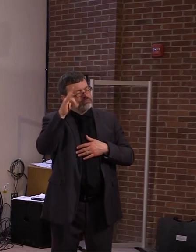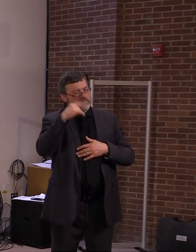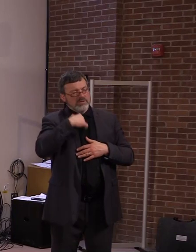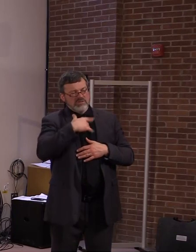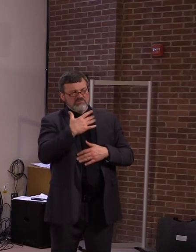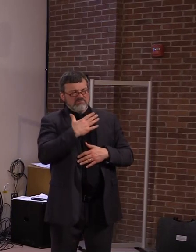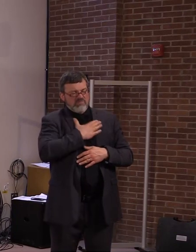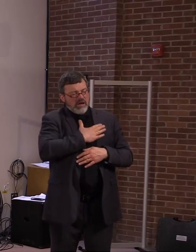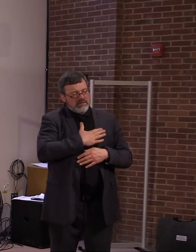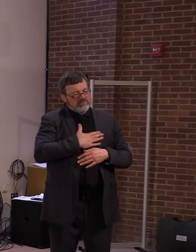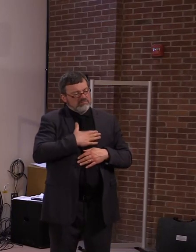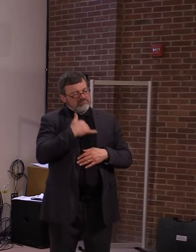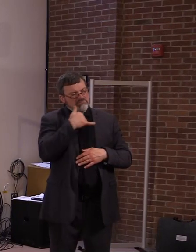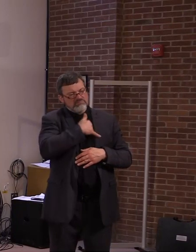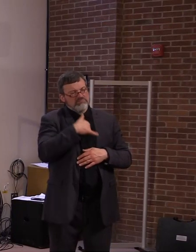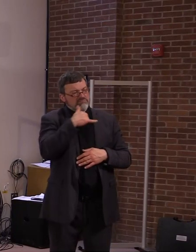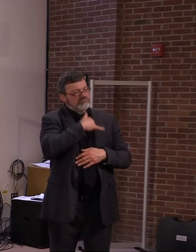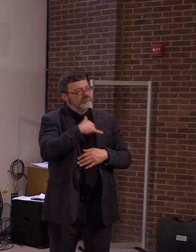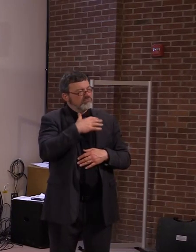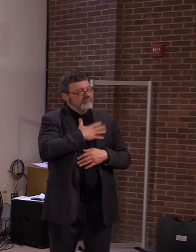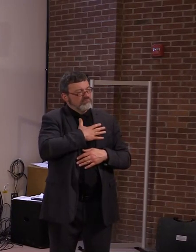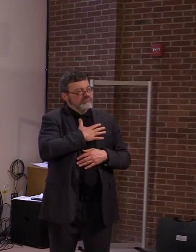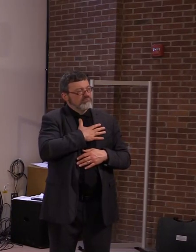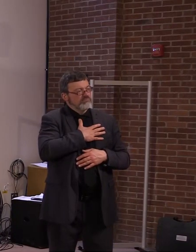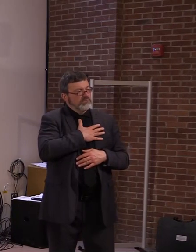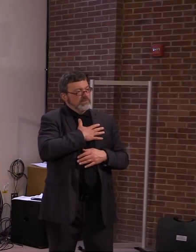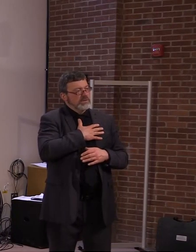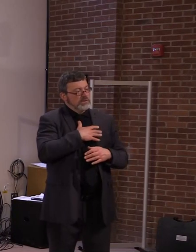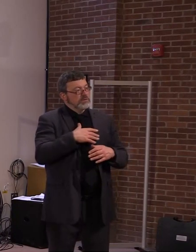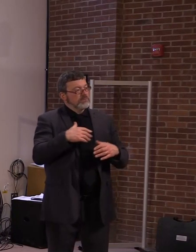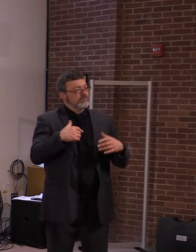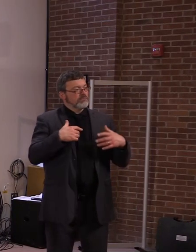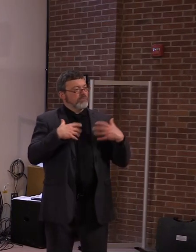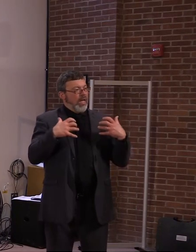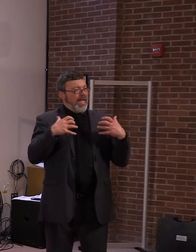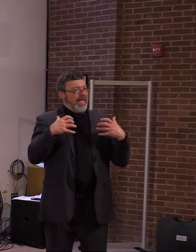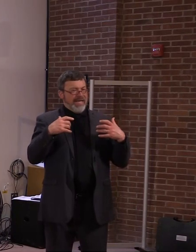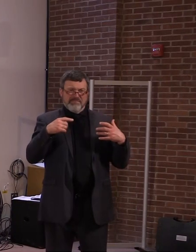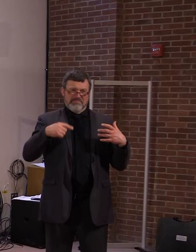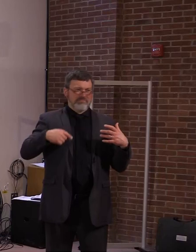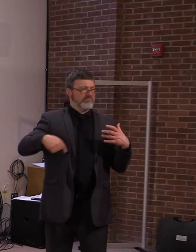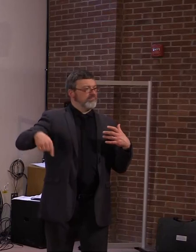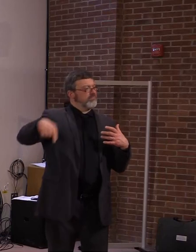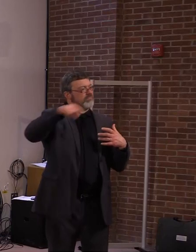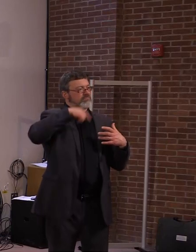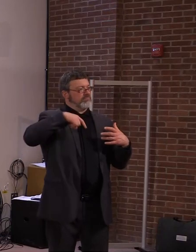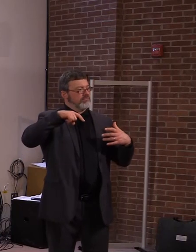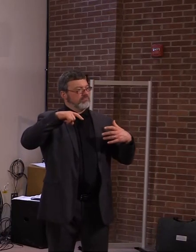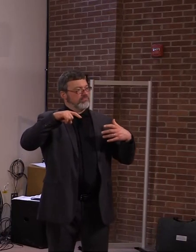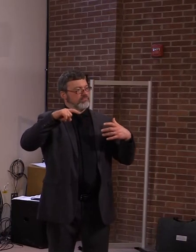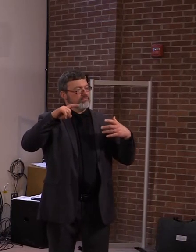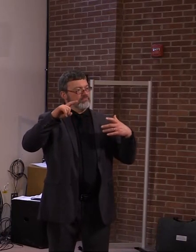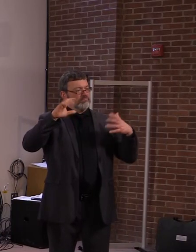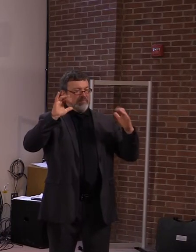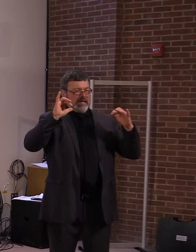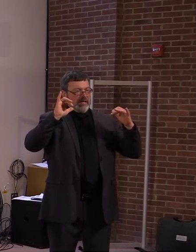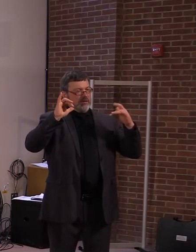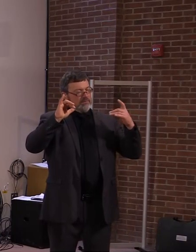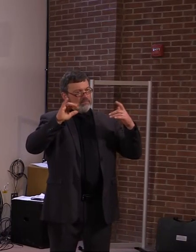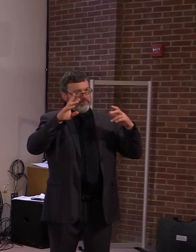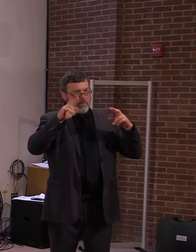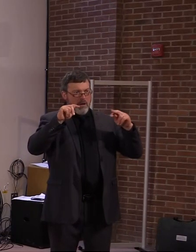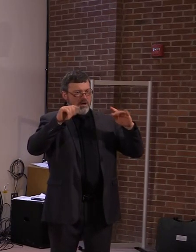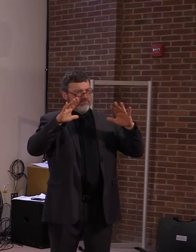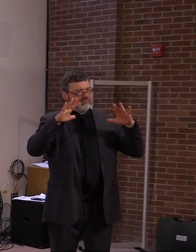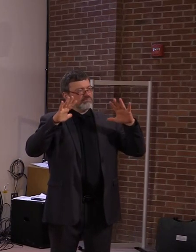I want to extend it to everybody in Vermont that is out there on the front lines doing, you know, from the police